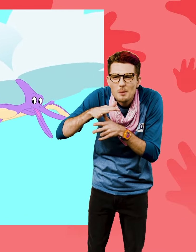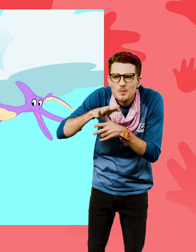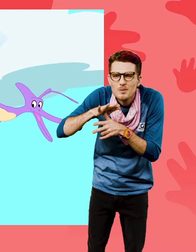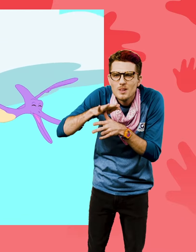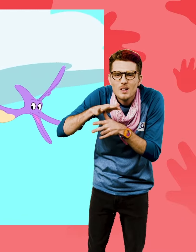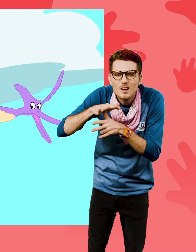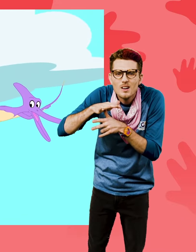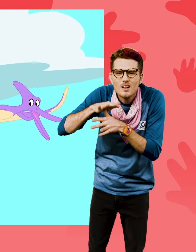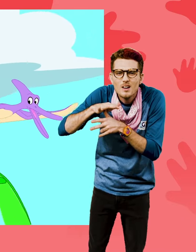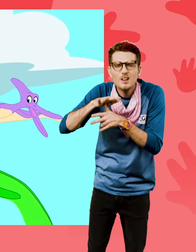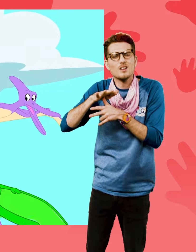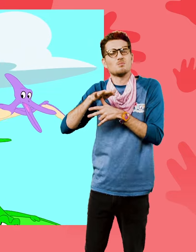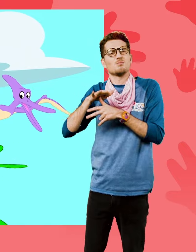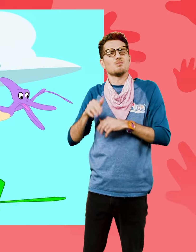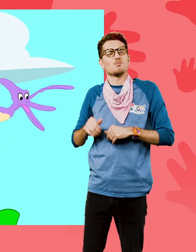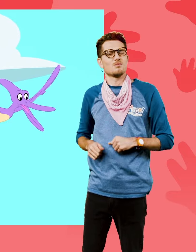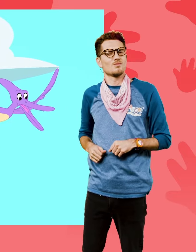blades?